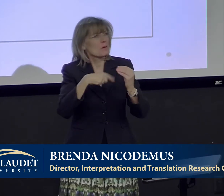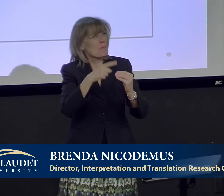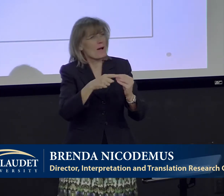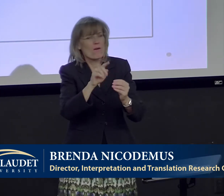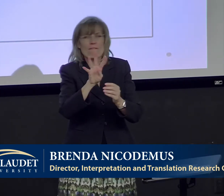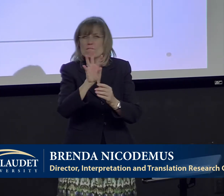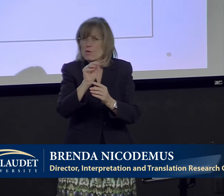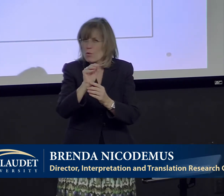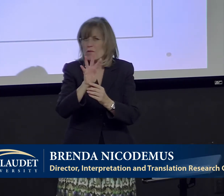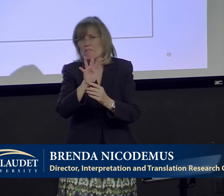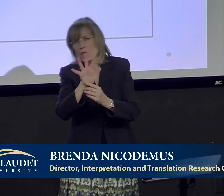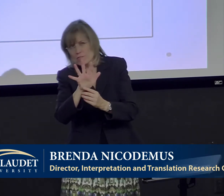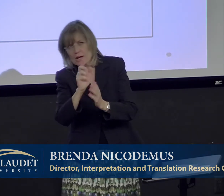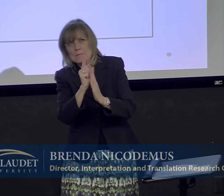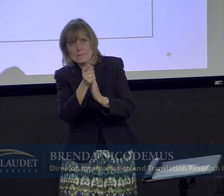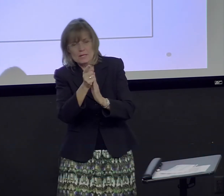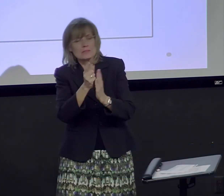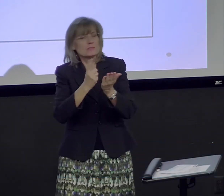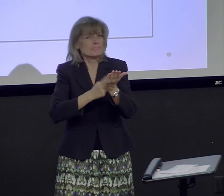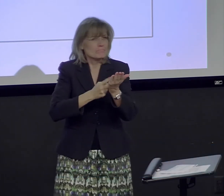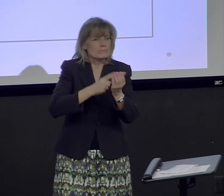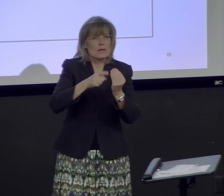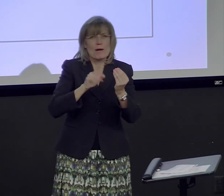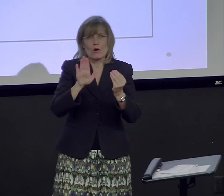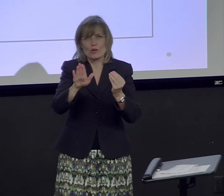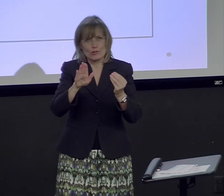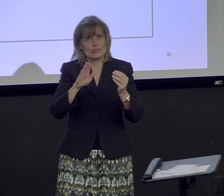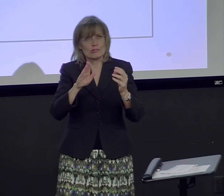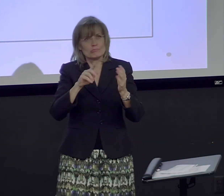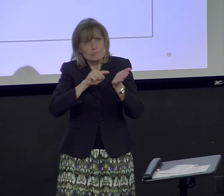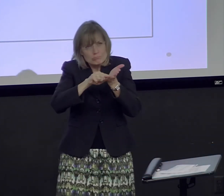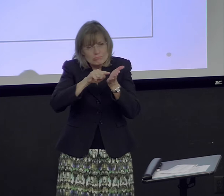Lori will present for about 40 to 45 minutes